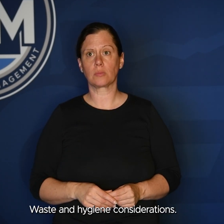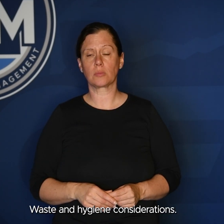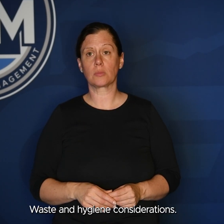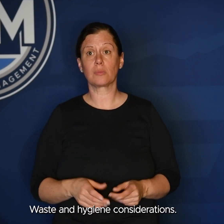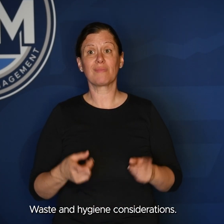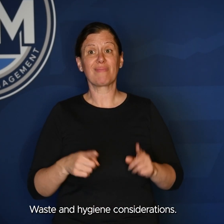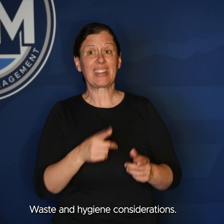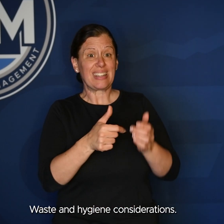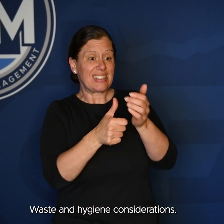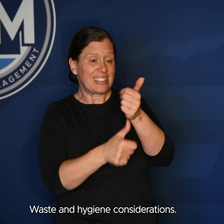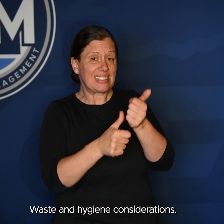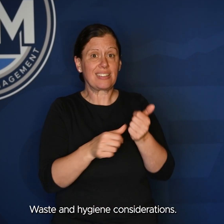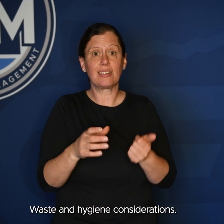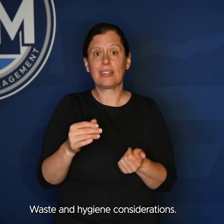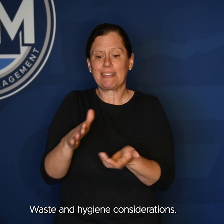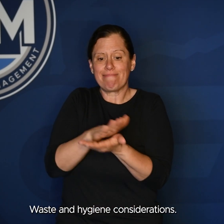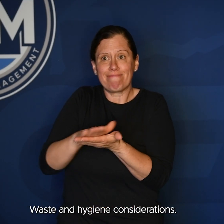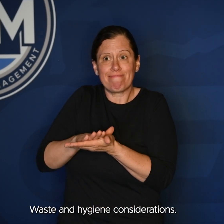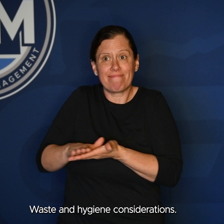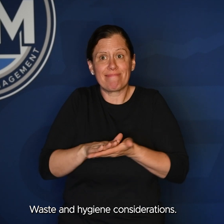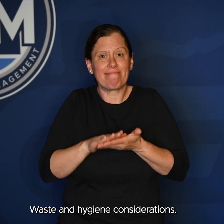Waste and hygiene considerations.